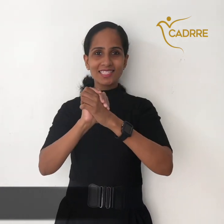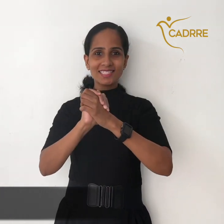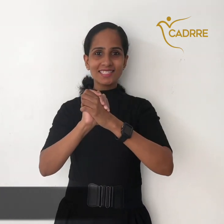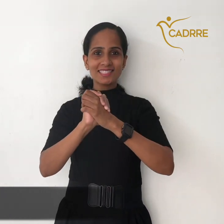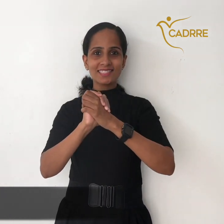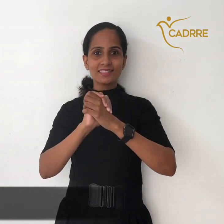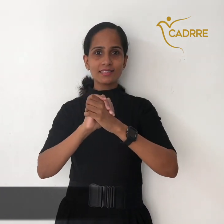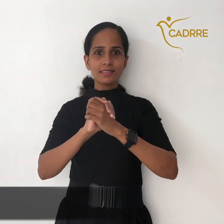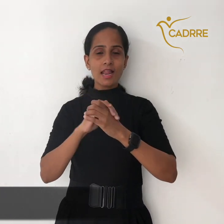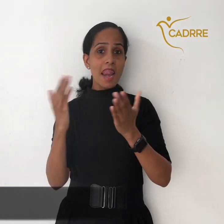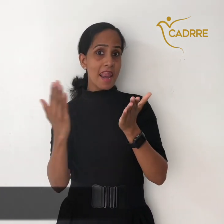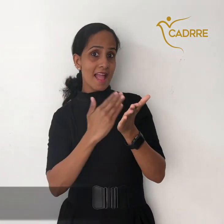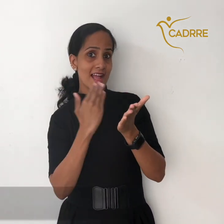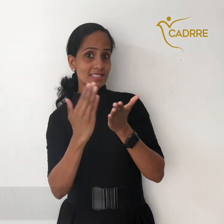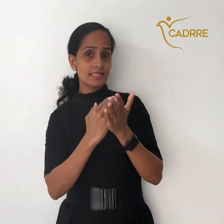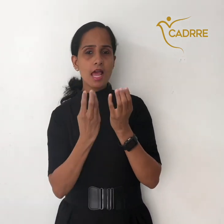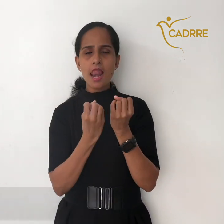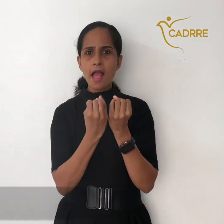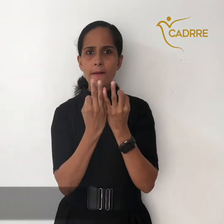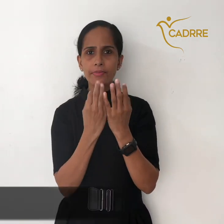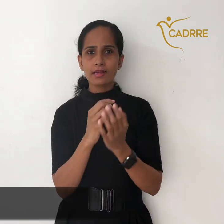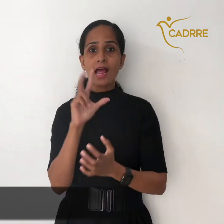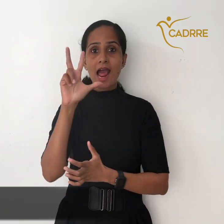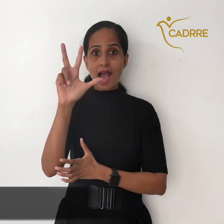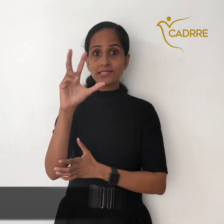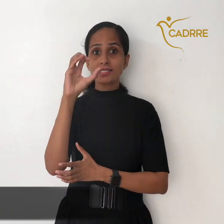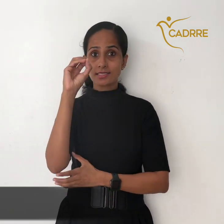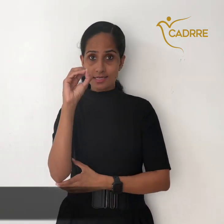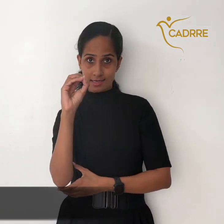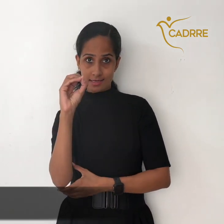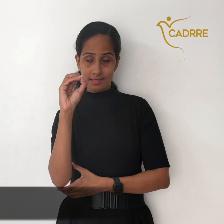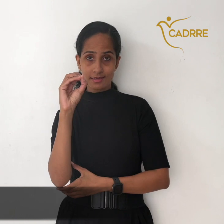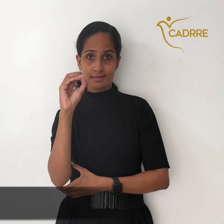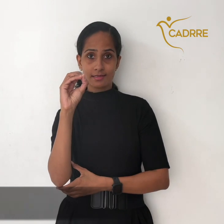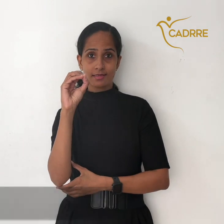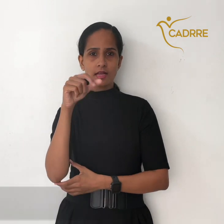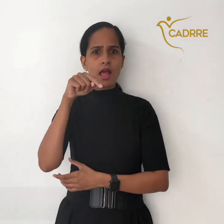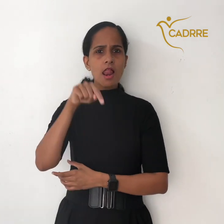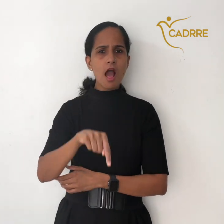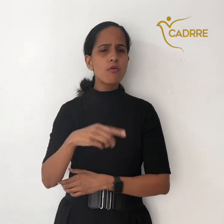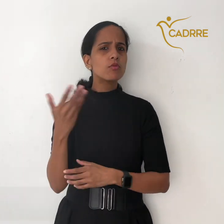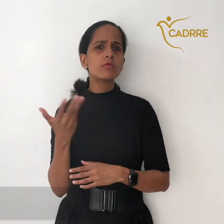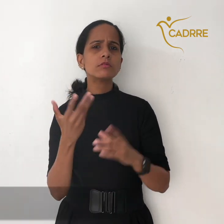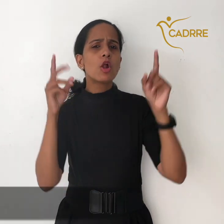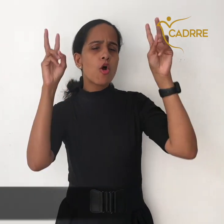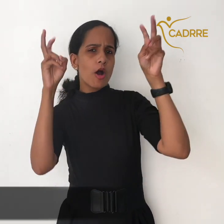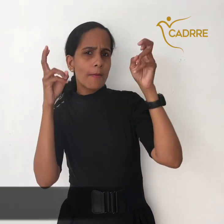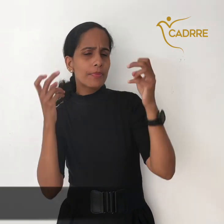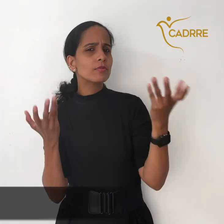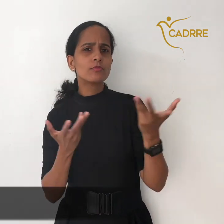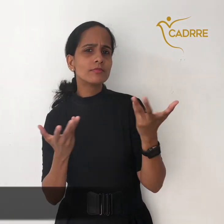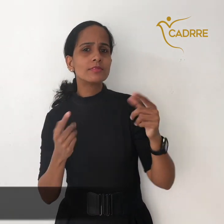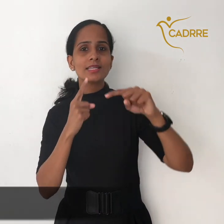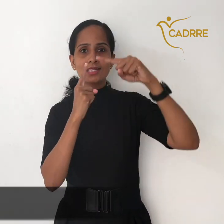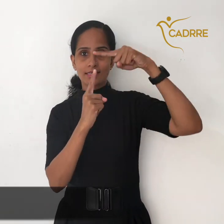Hello friends, this is lesson number 80. The topic is